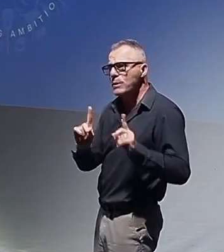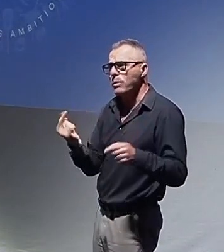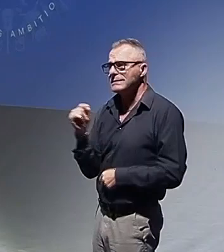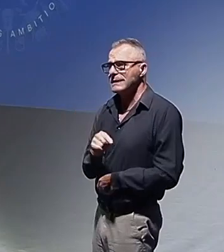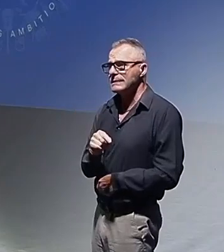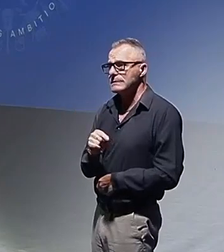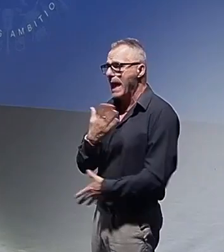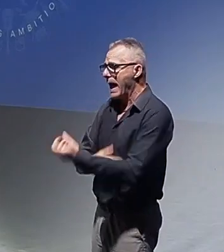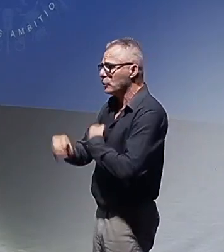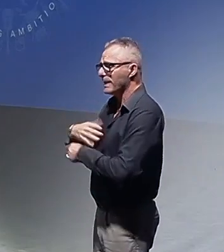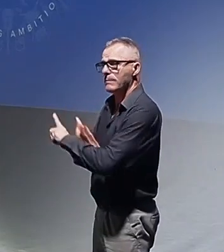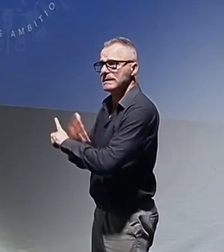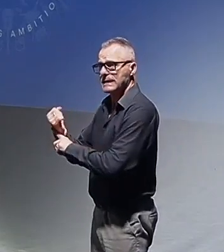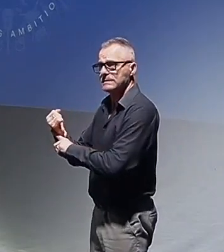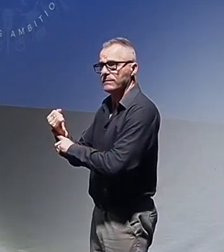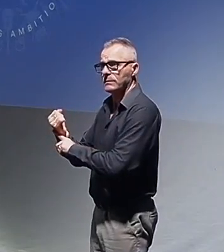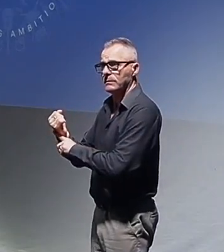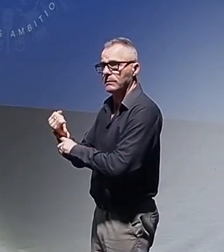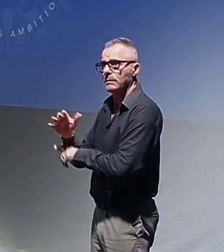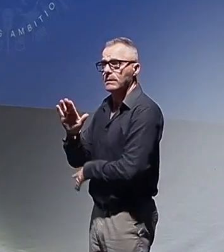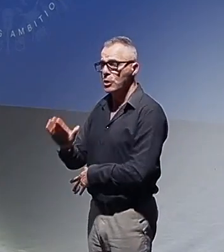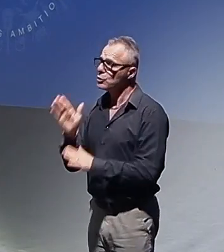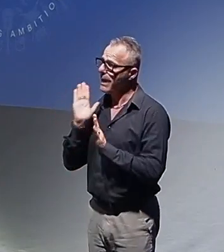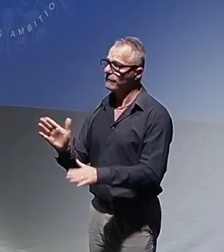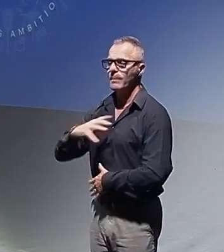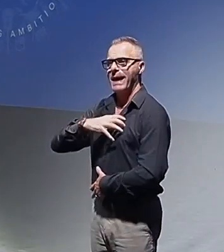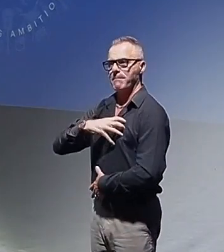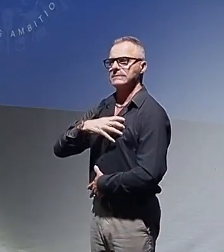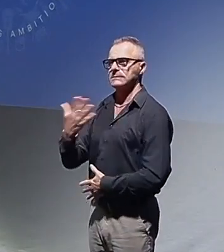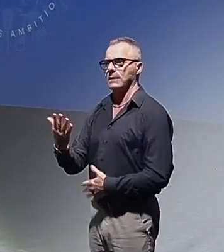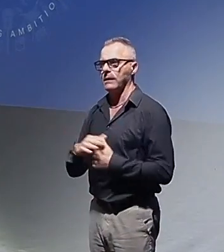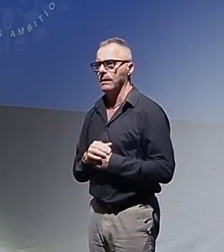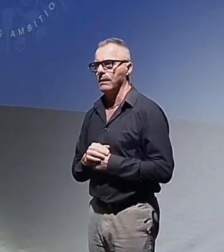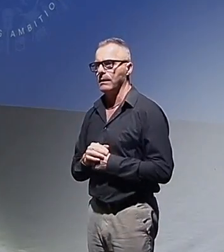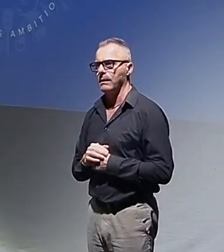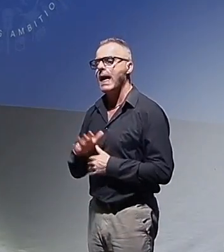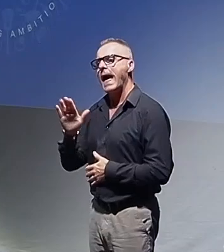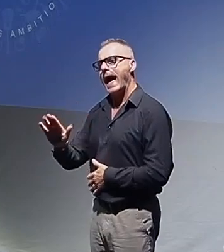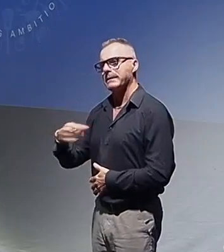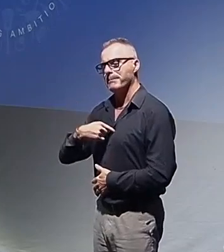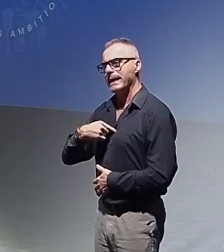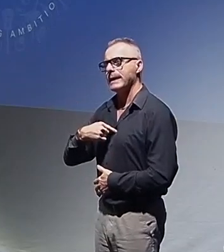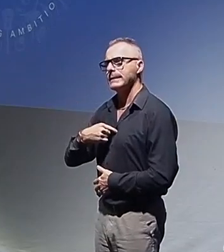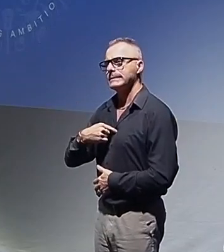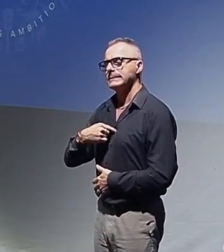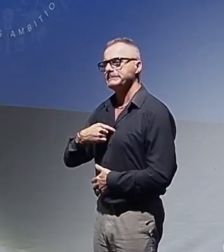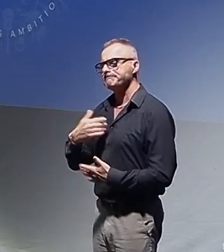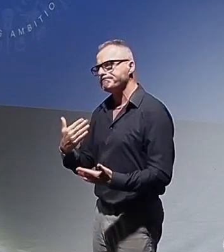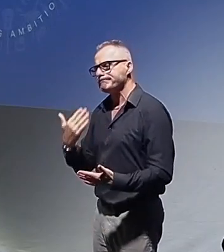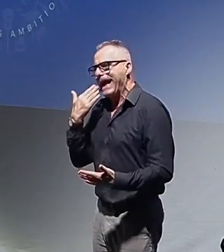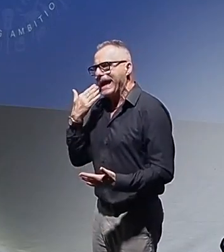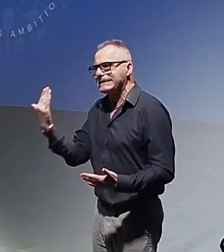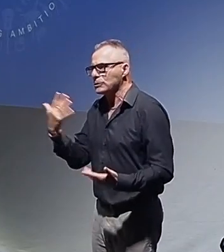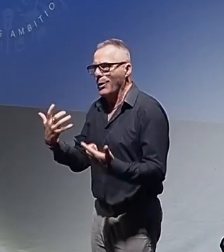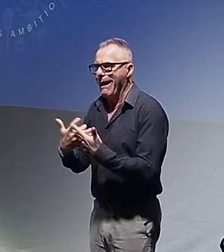you become successful, you then become by proxy an ambassador. And I think that was something that I didn't know what to do